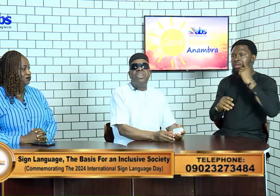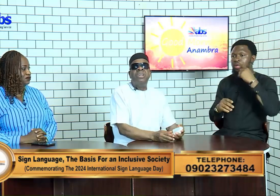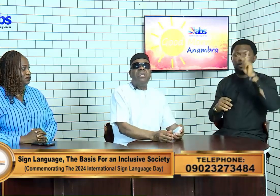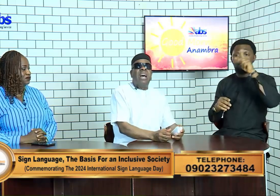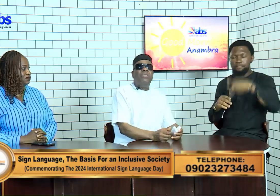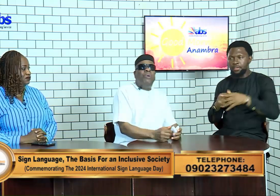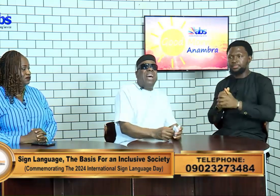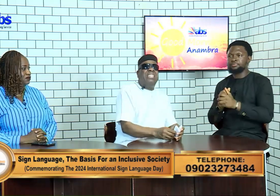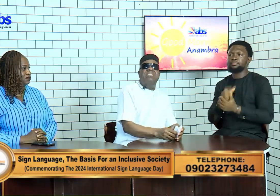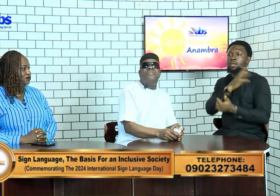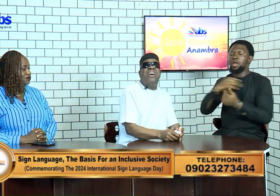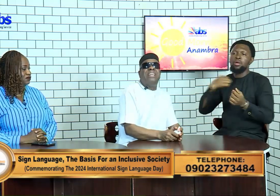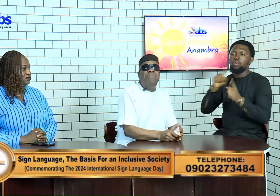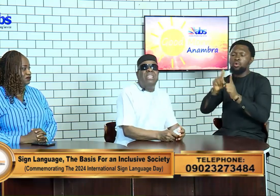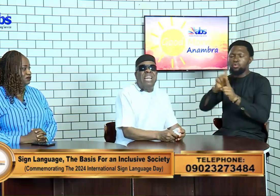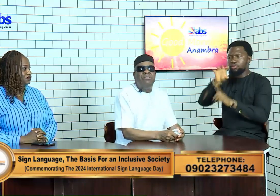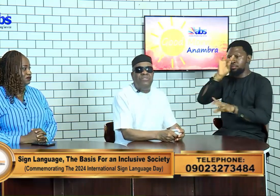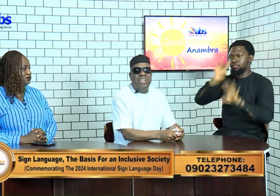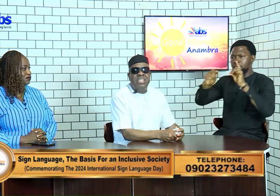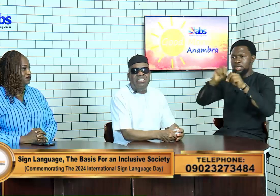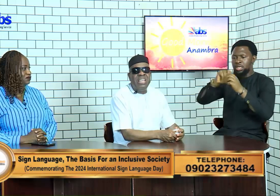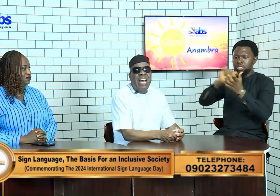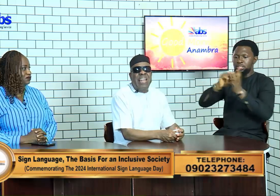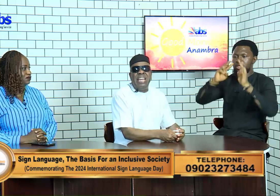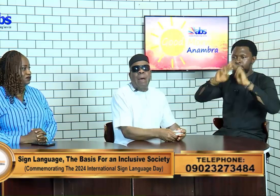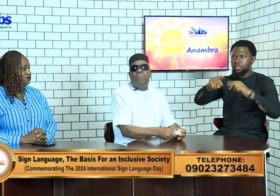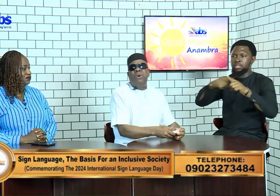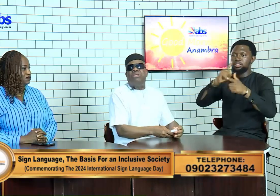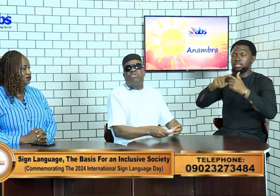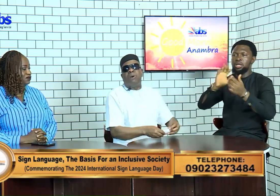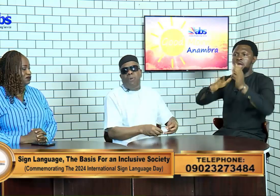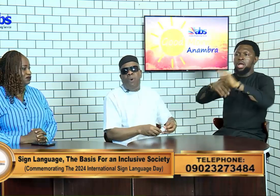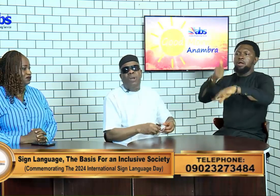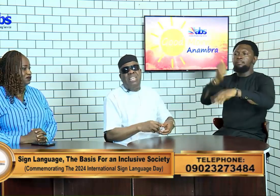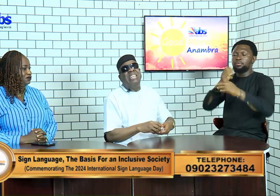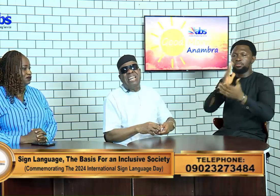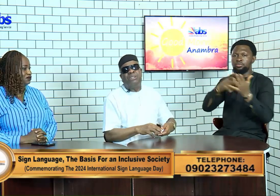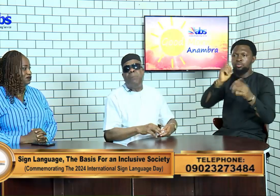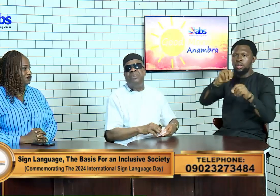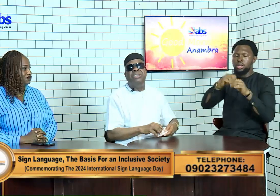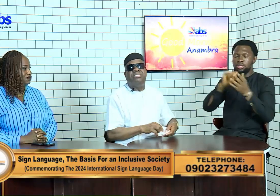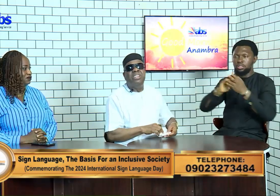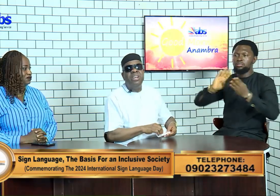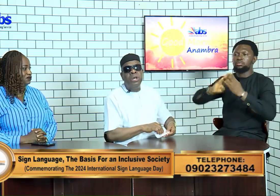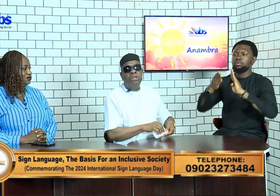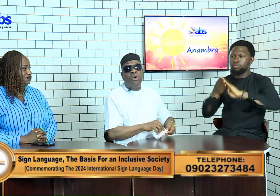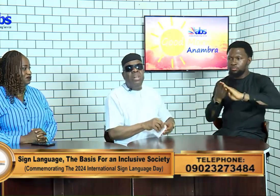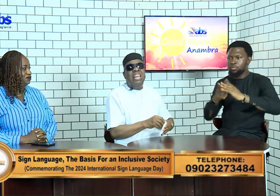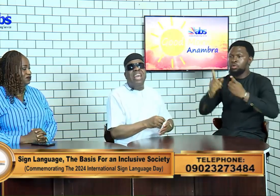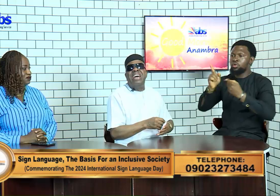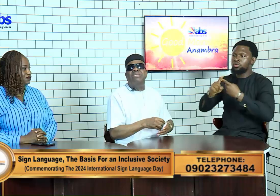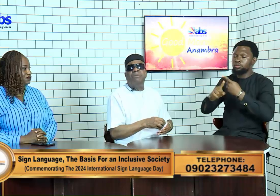persons, and we identify them in that village and then appoint someone in that community